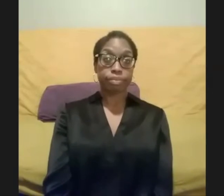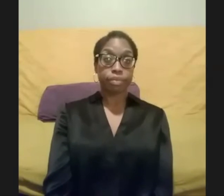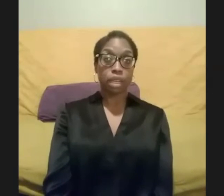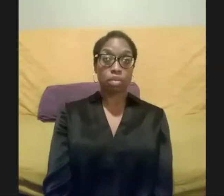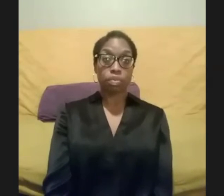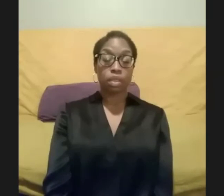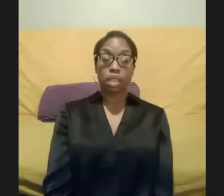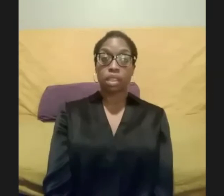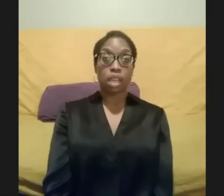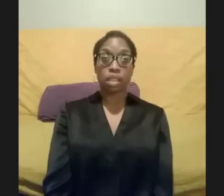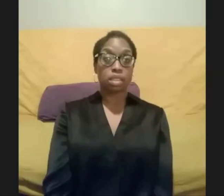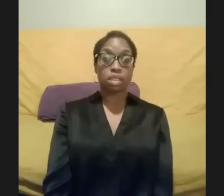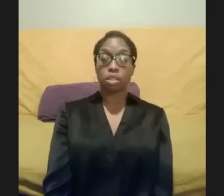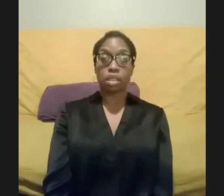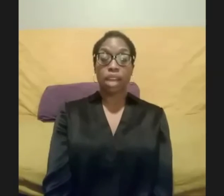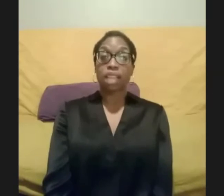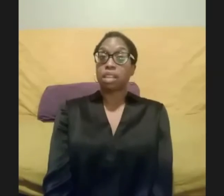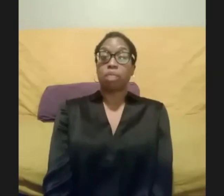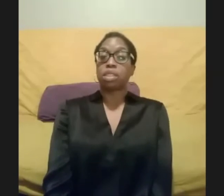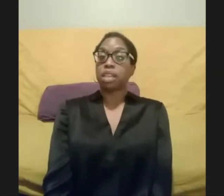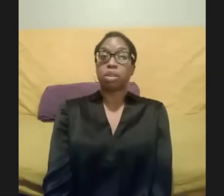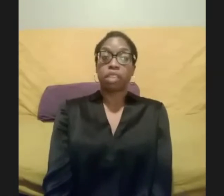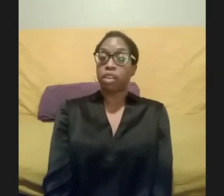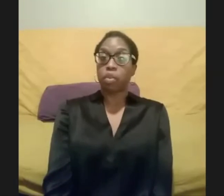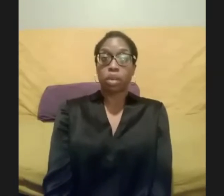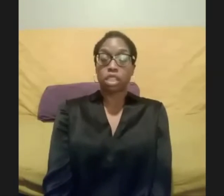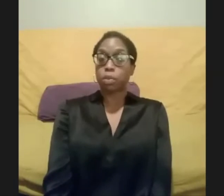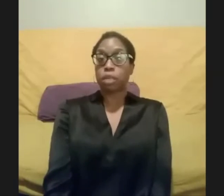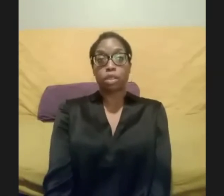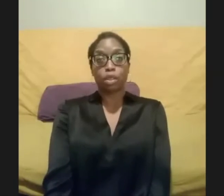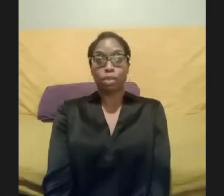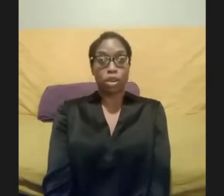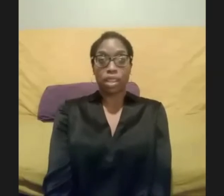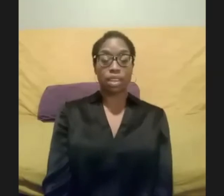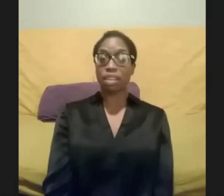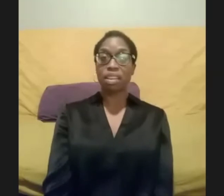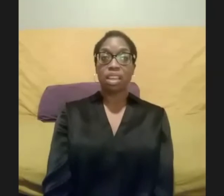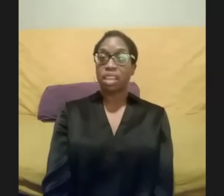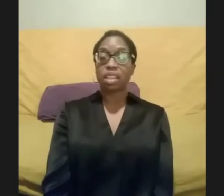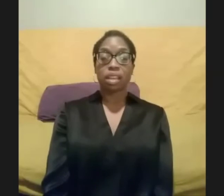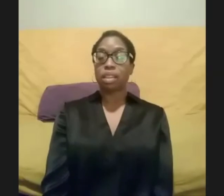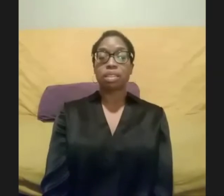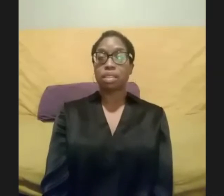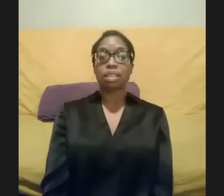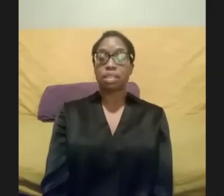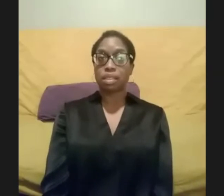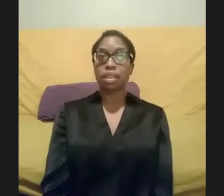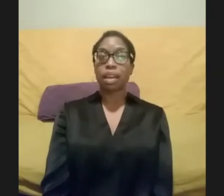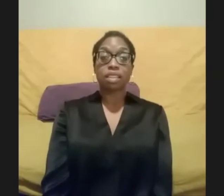it, Mhm. It's and it was standard of care. It wasn't experimental or anything. Yeah. And as a physician,